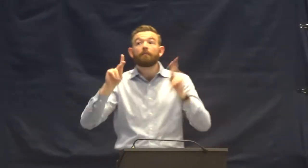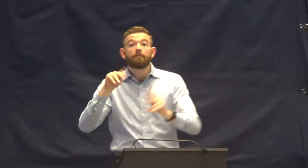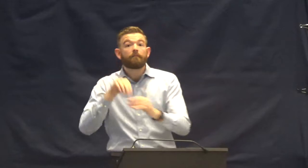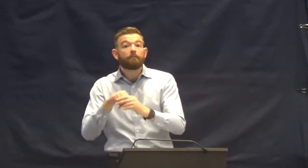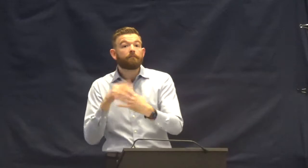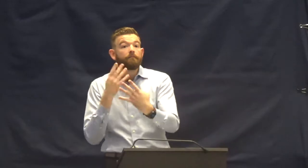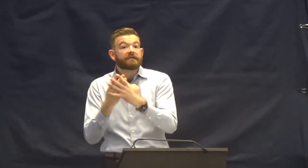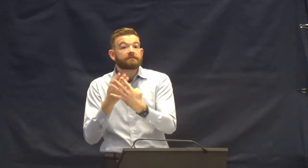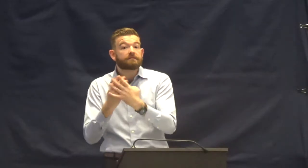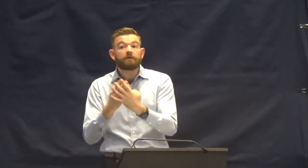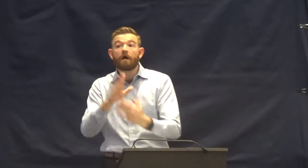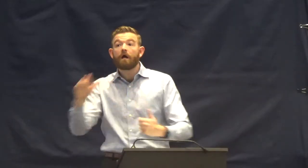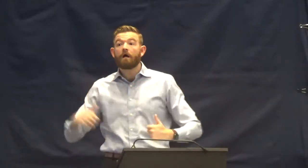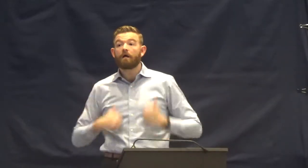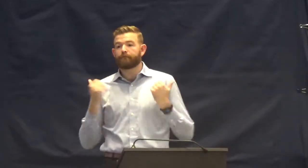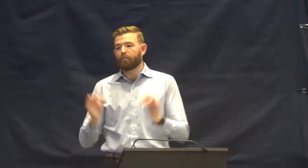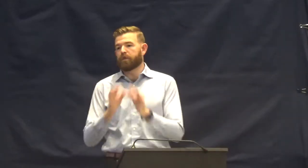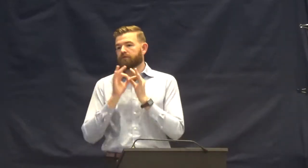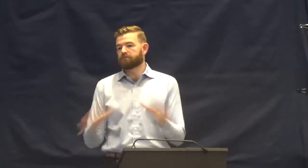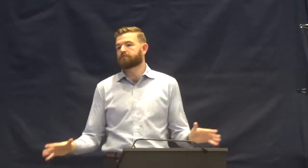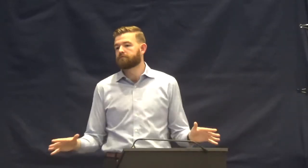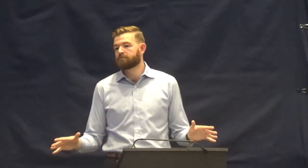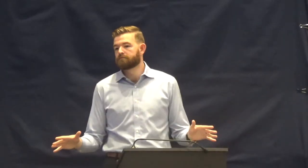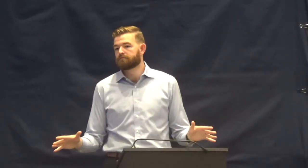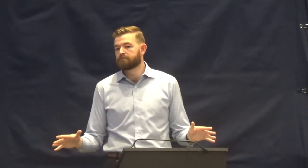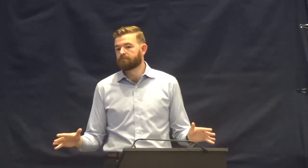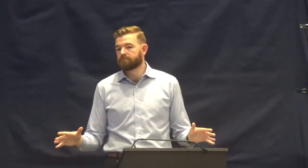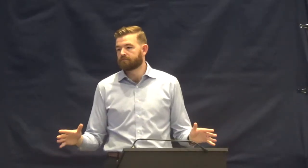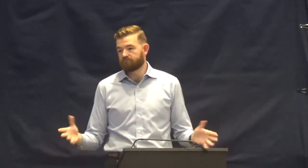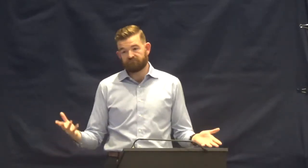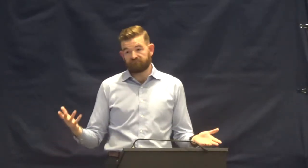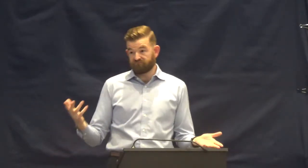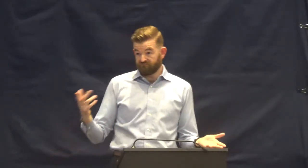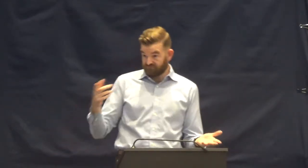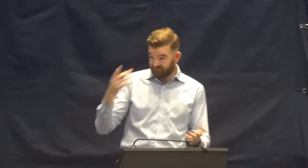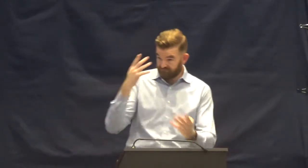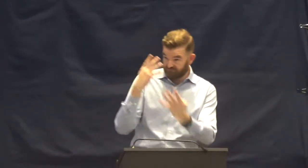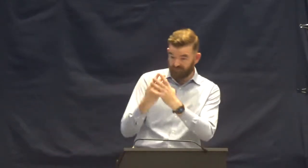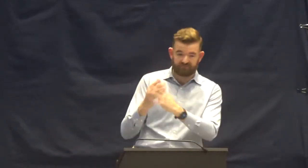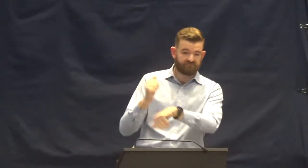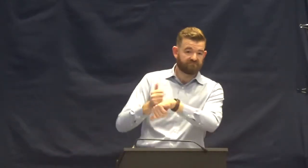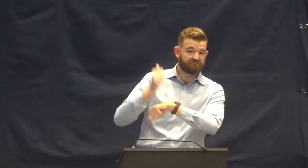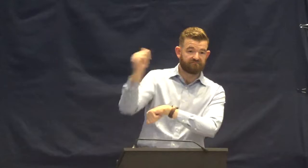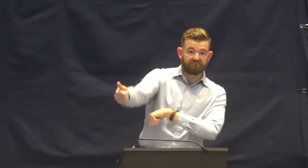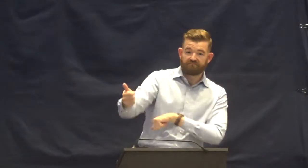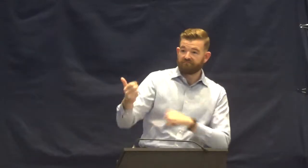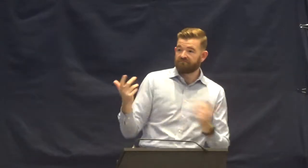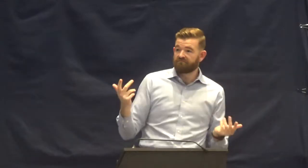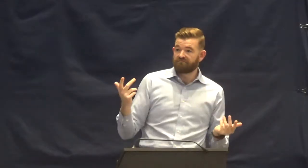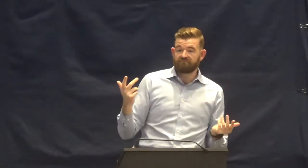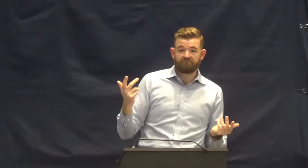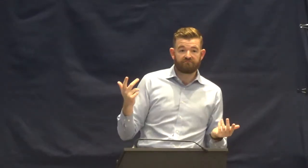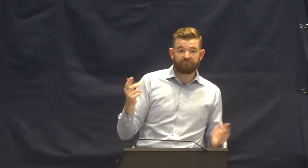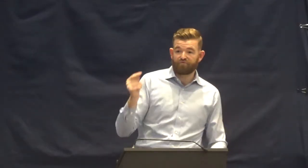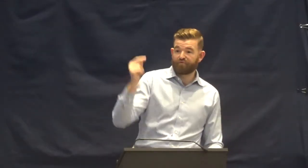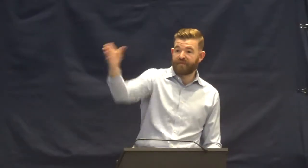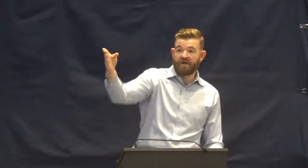And that interrupts the story of what the wealthy said, which was that those who are imprisoned are absolutely